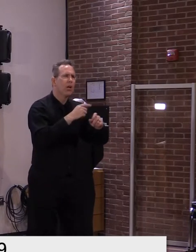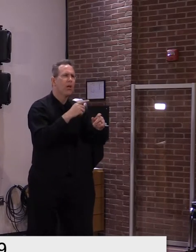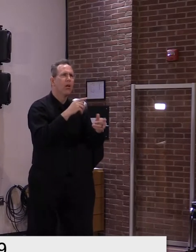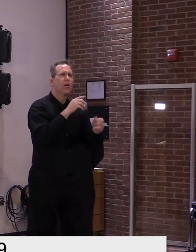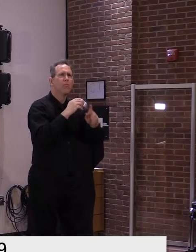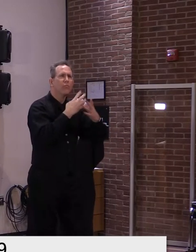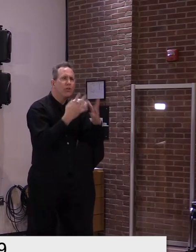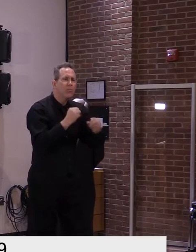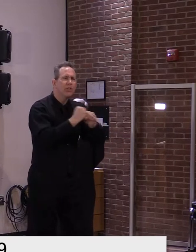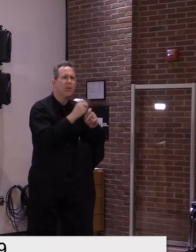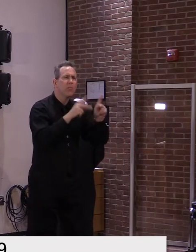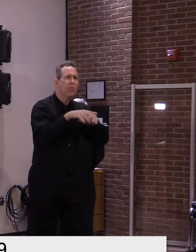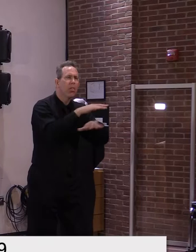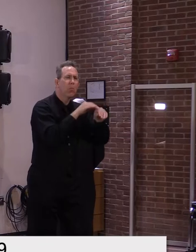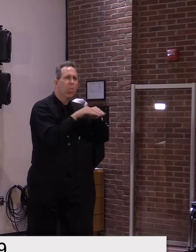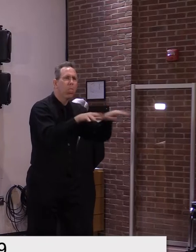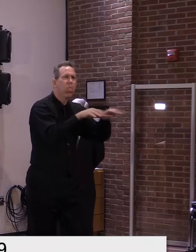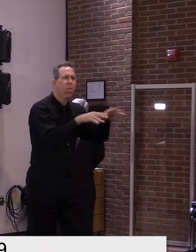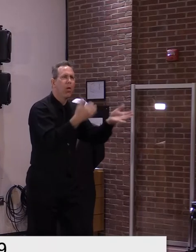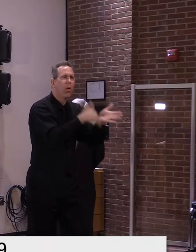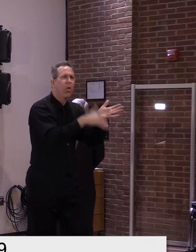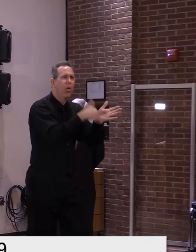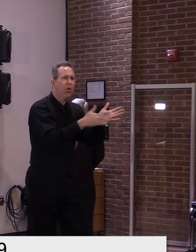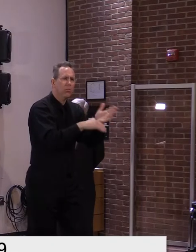consider vaccinating